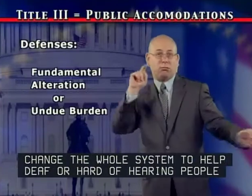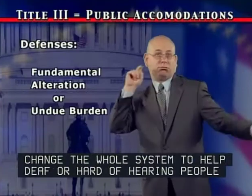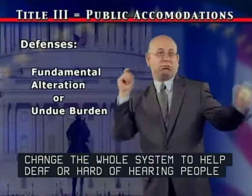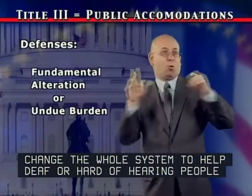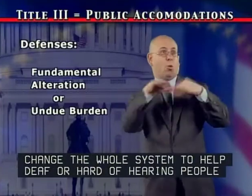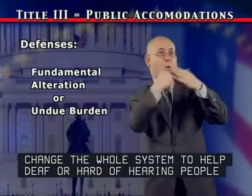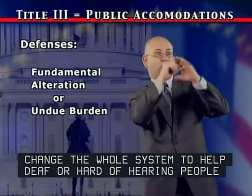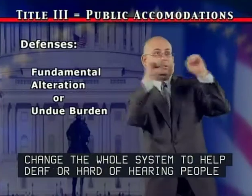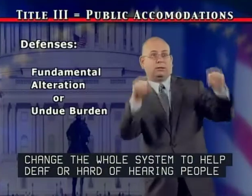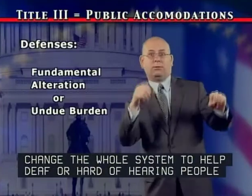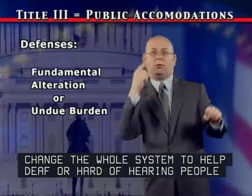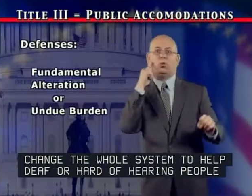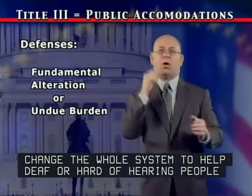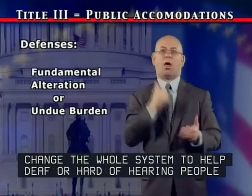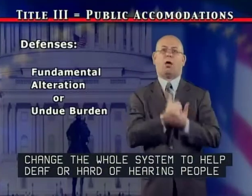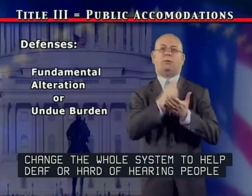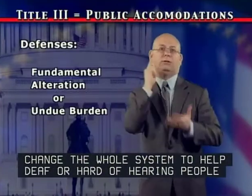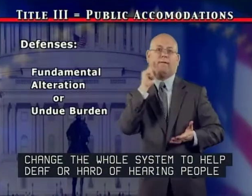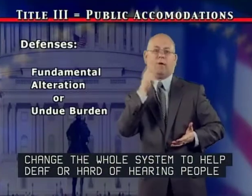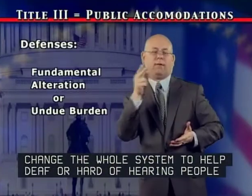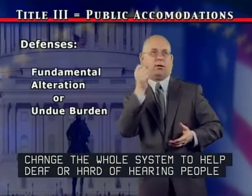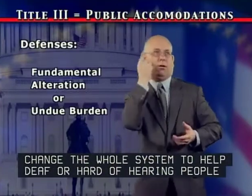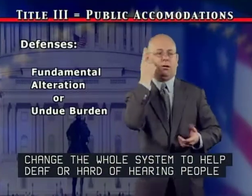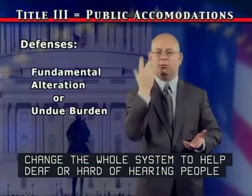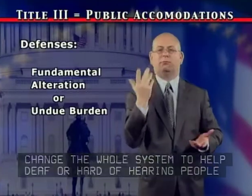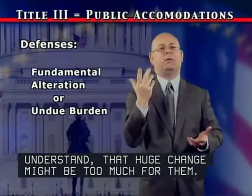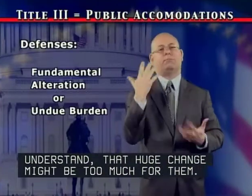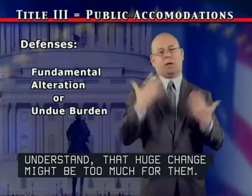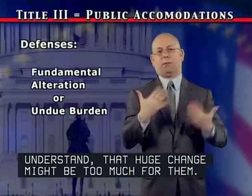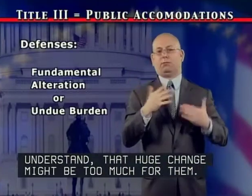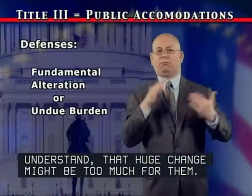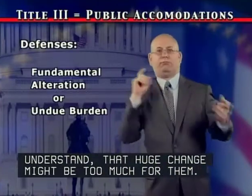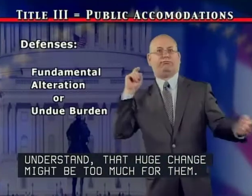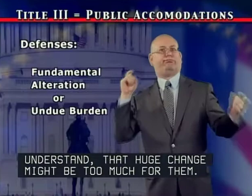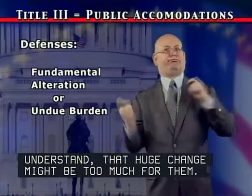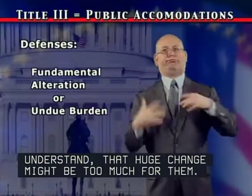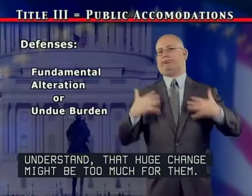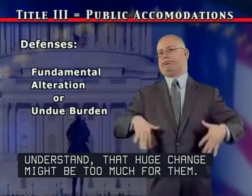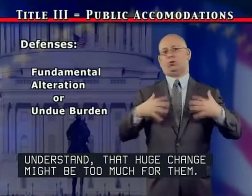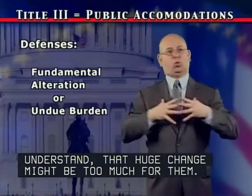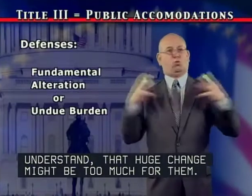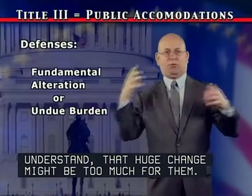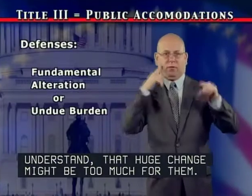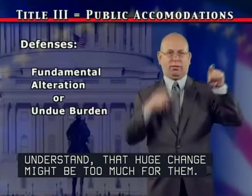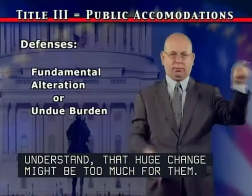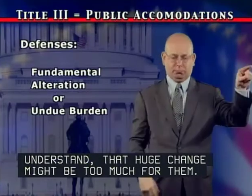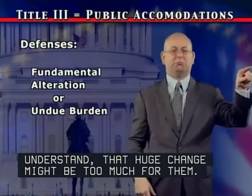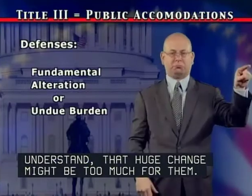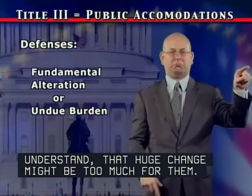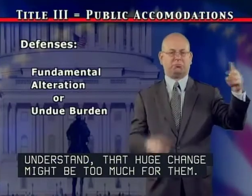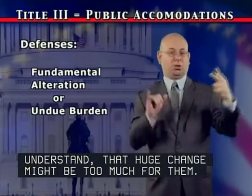had to change the whole system to help deaf or hard of hearing people understand, that huge change might be too much for